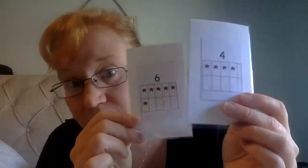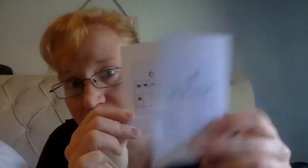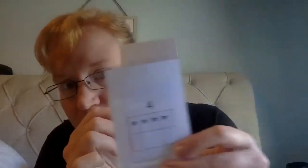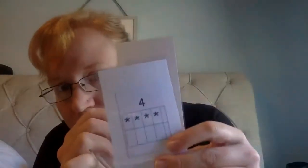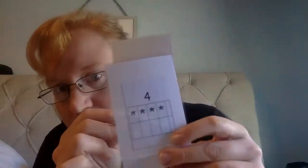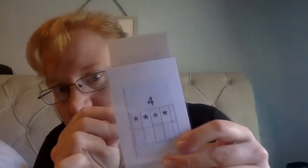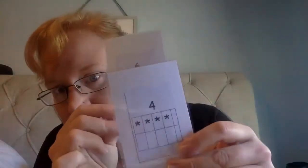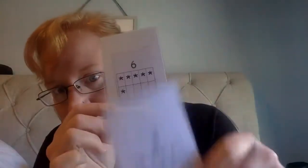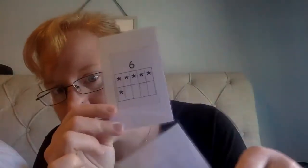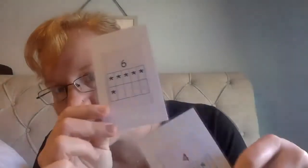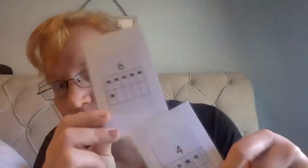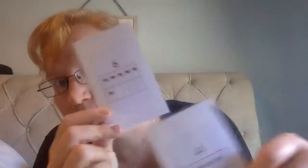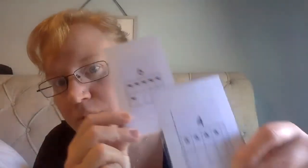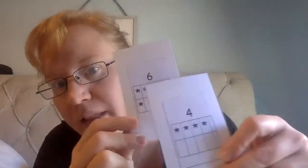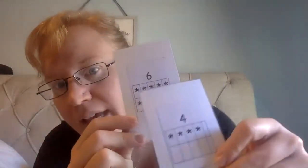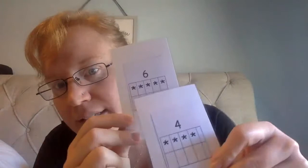This fits in those blanks.